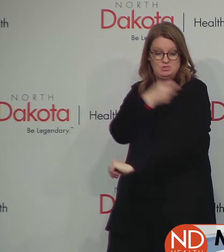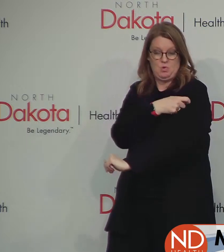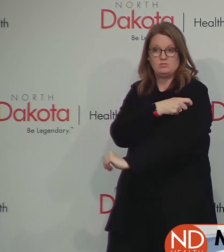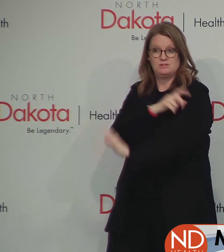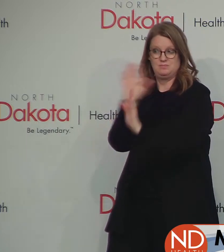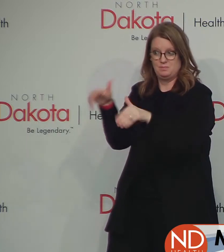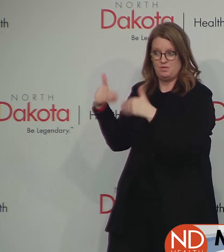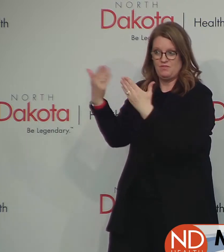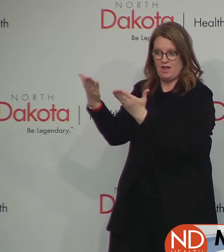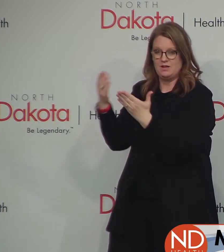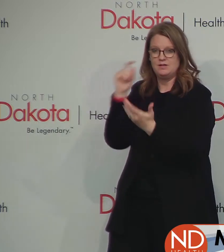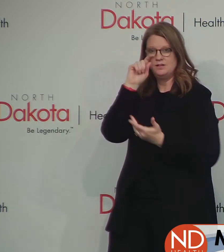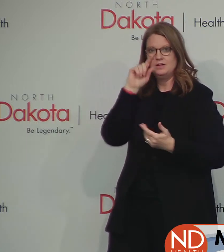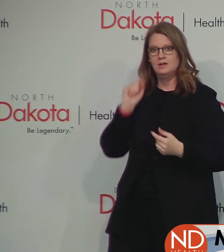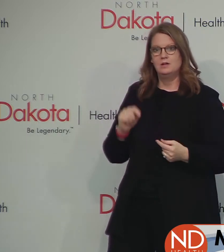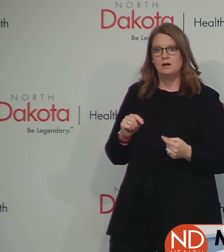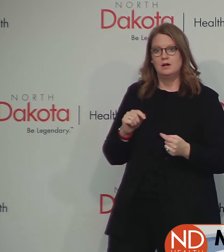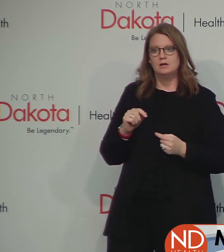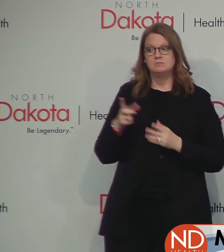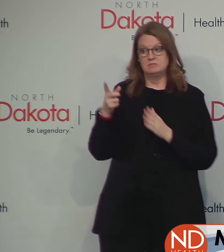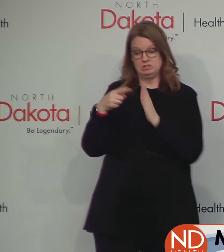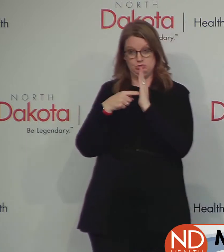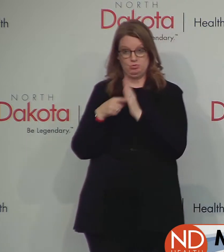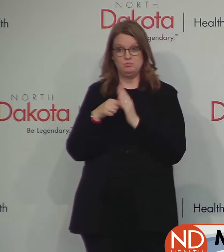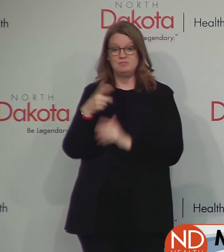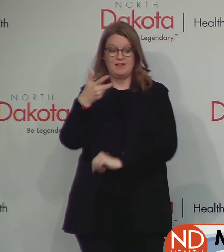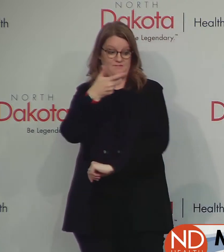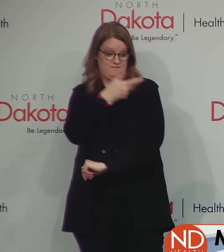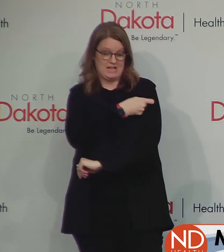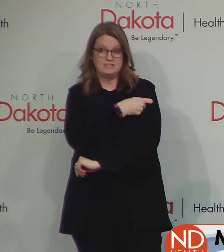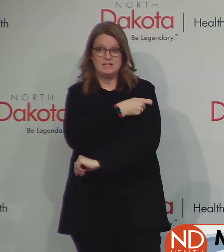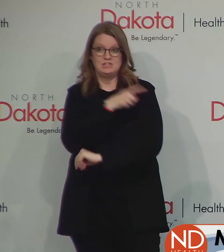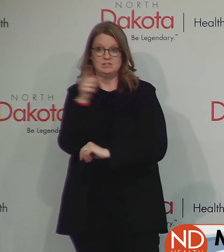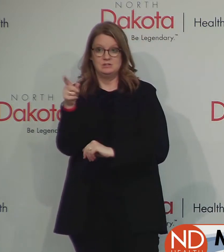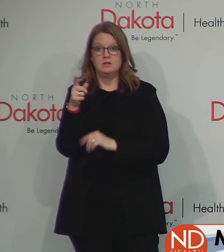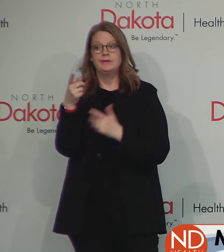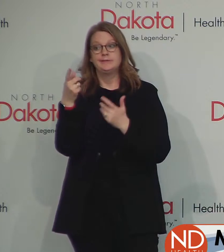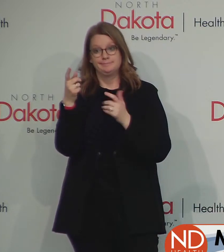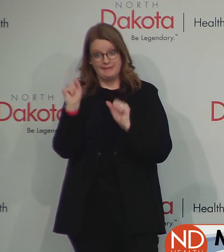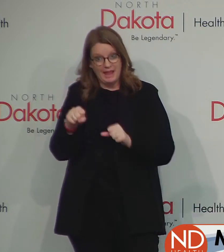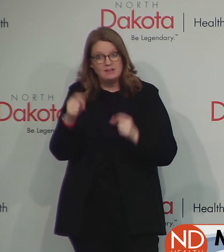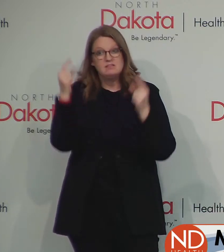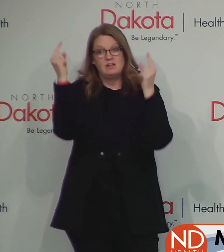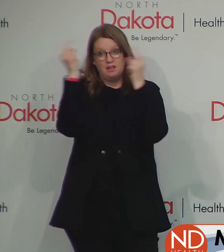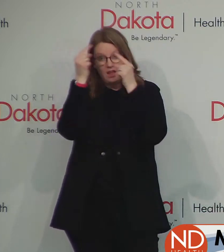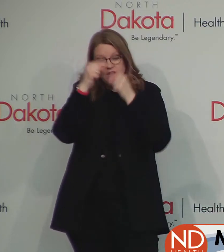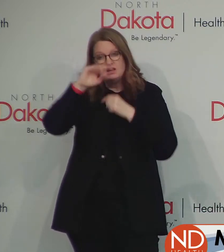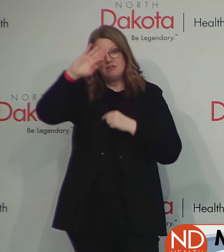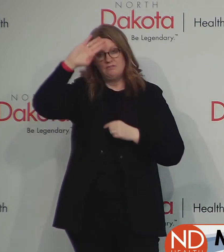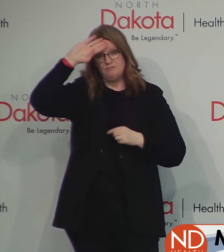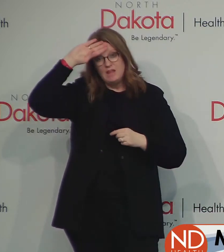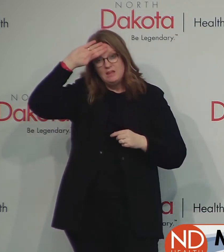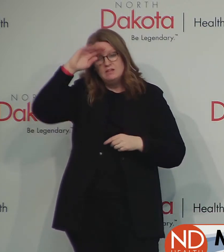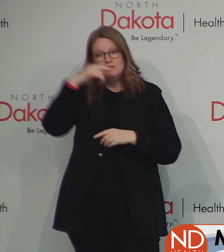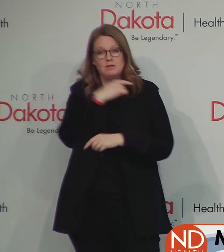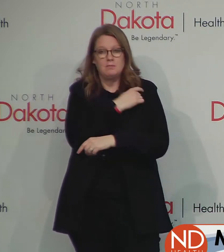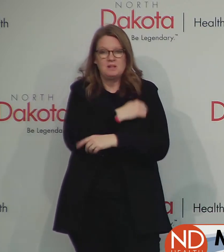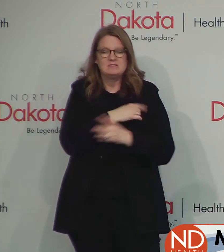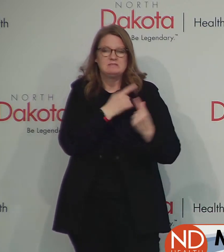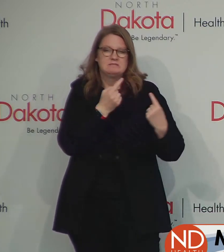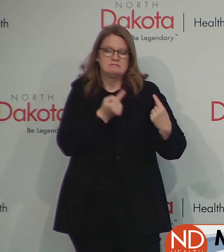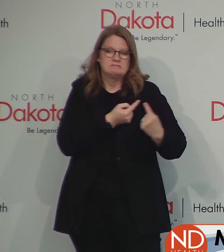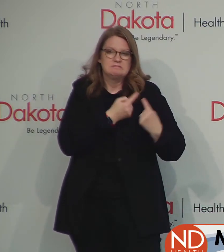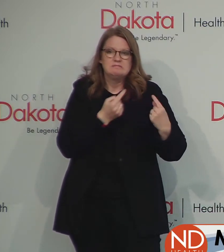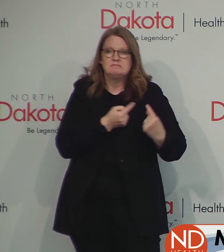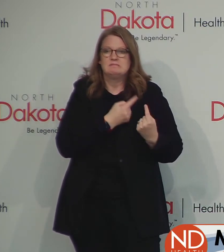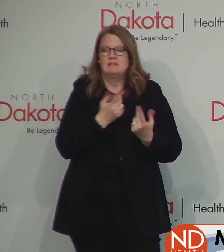administered. It did show that vaccination may cause headache, fever, muscle aches, joint pain,